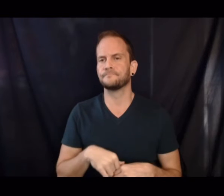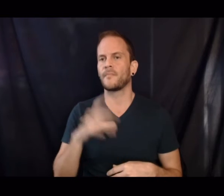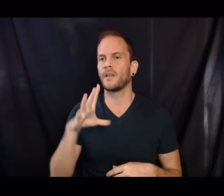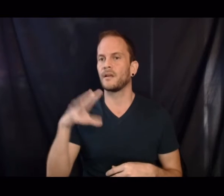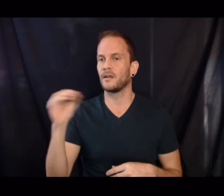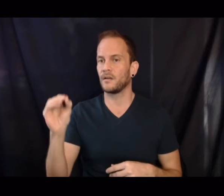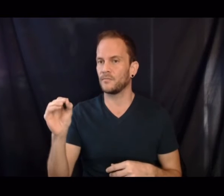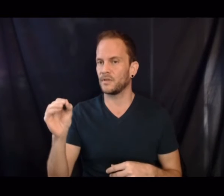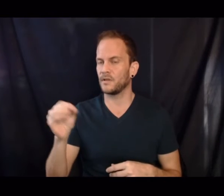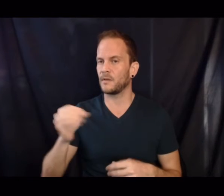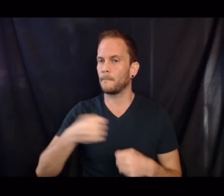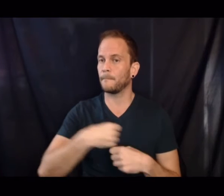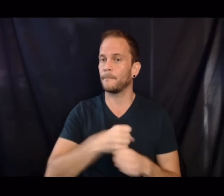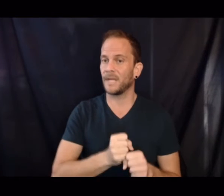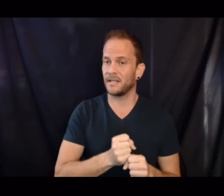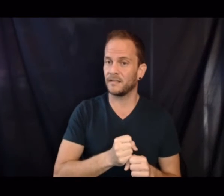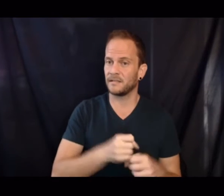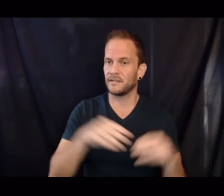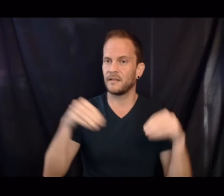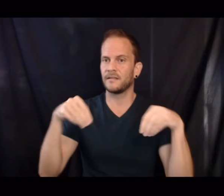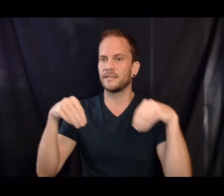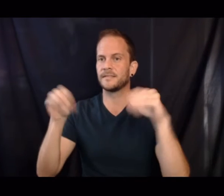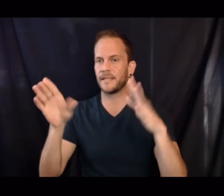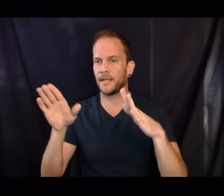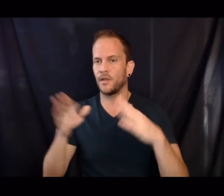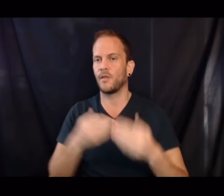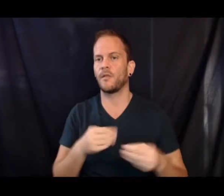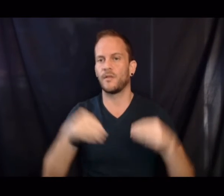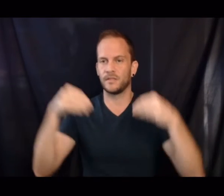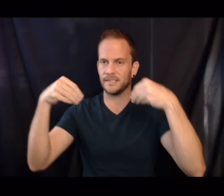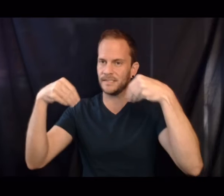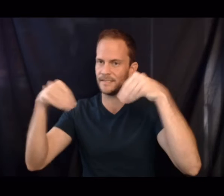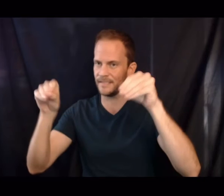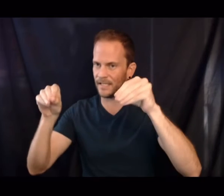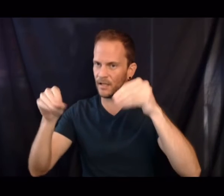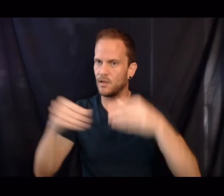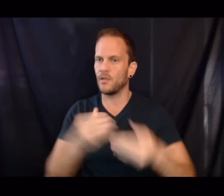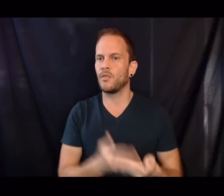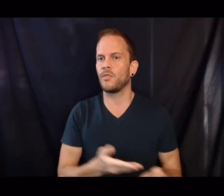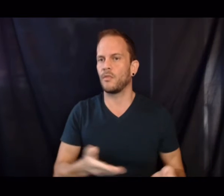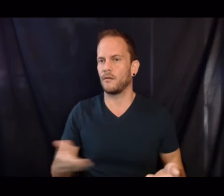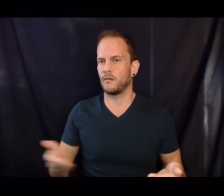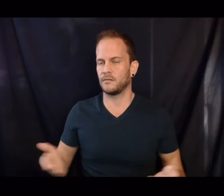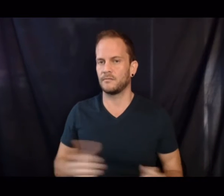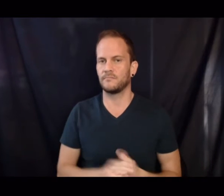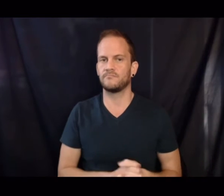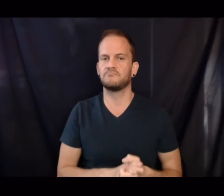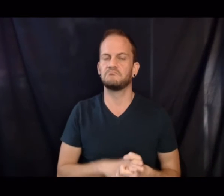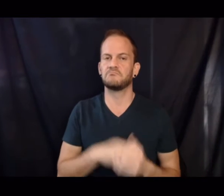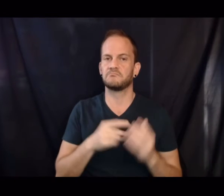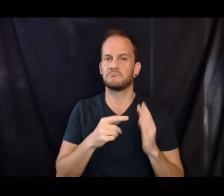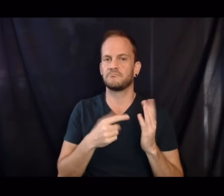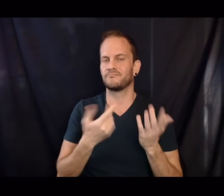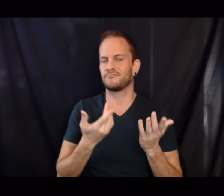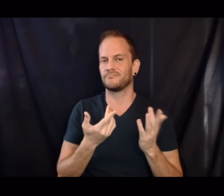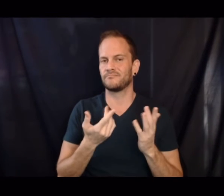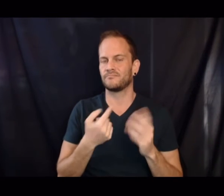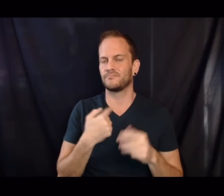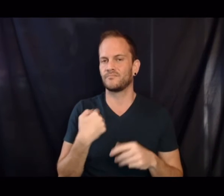many items do they make and sell? Let's say they make X and sell of them. Make X and sell X, right? So